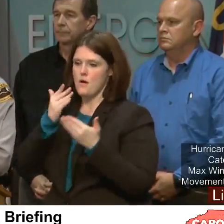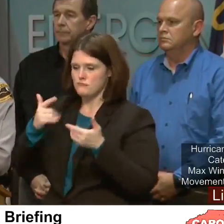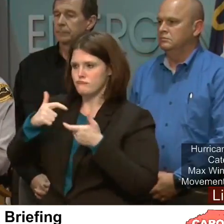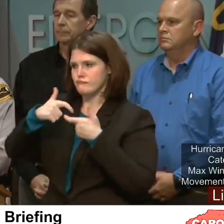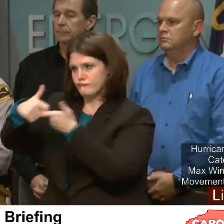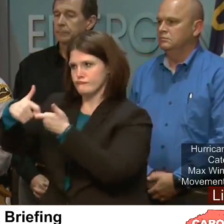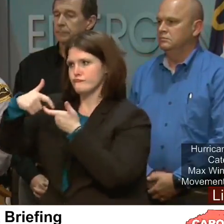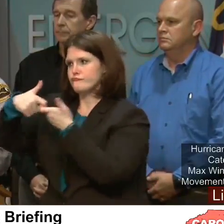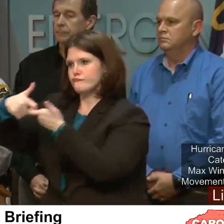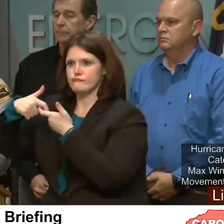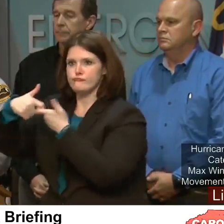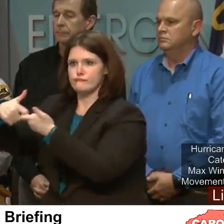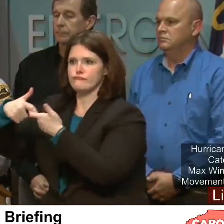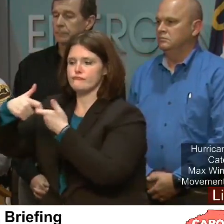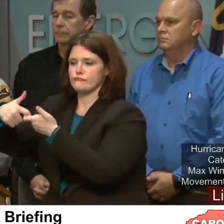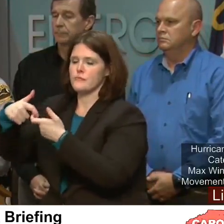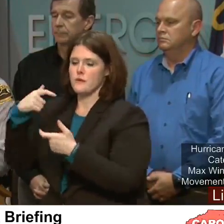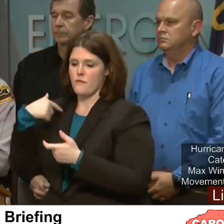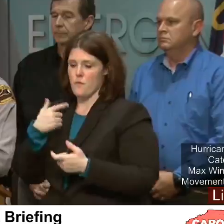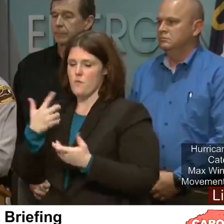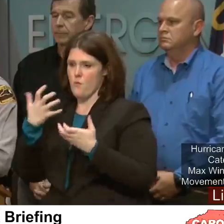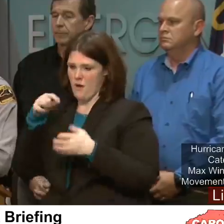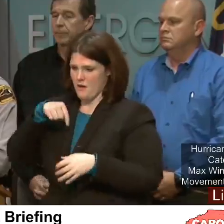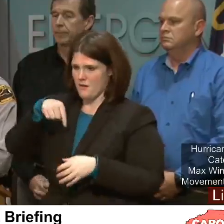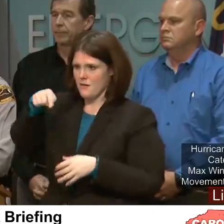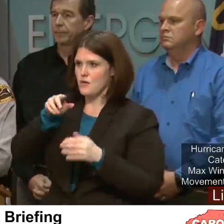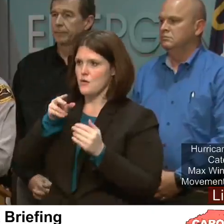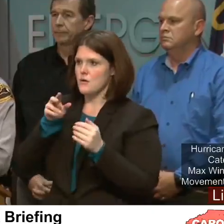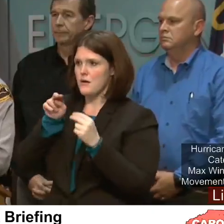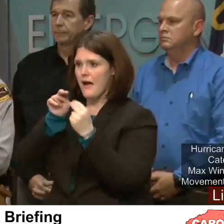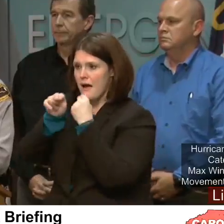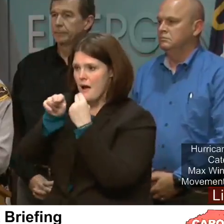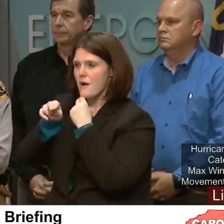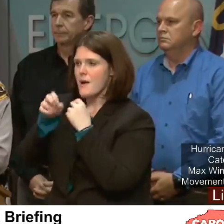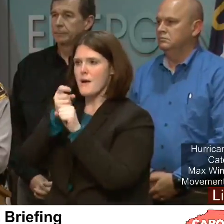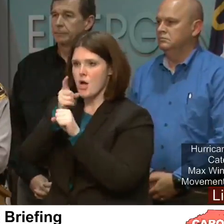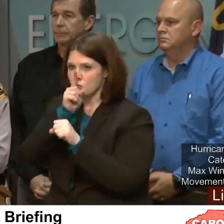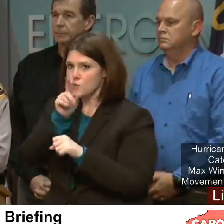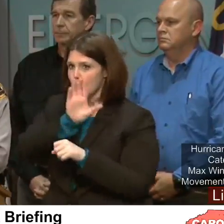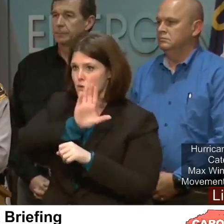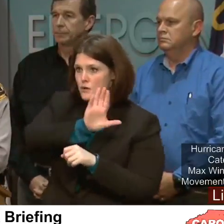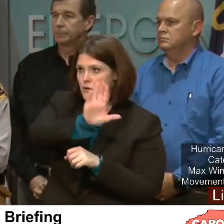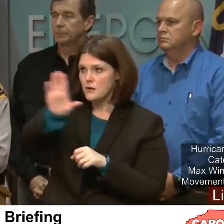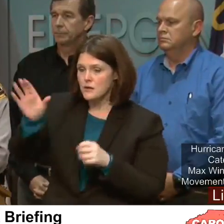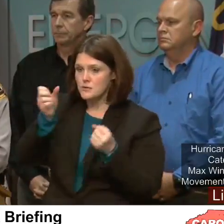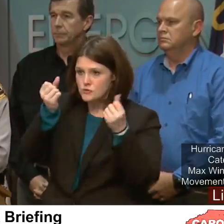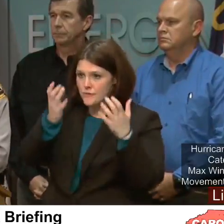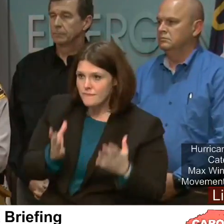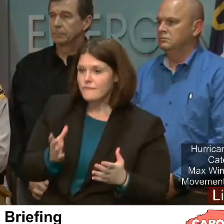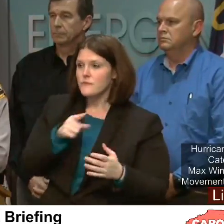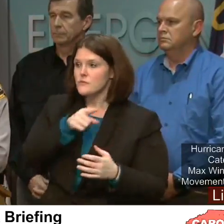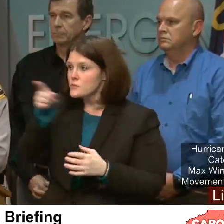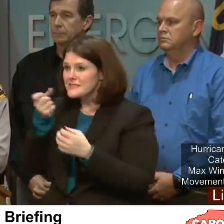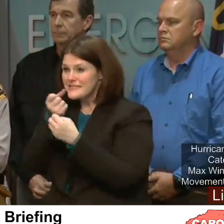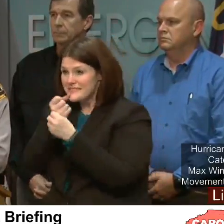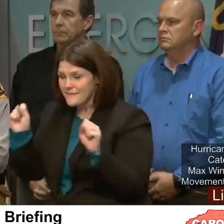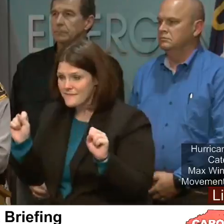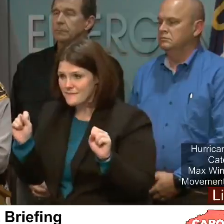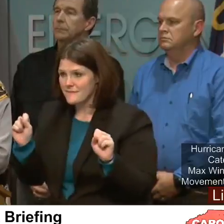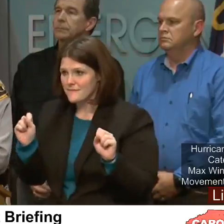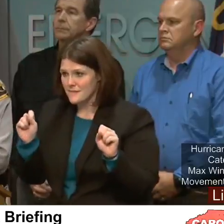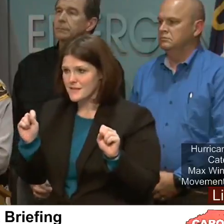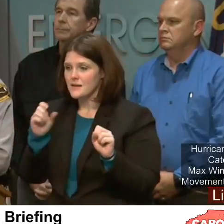vehicles from the evacuation routes to ensure that the safety of other motorists and emergency